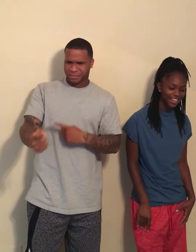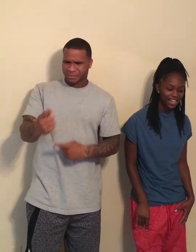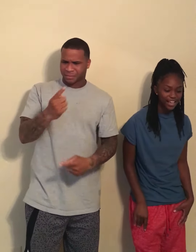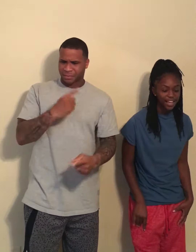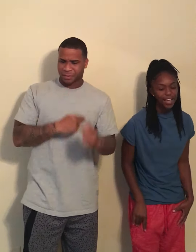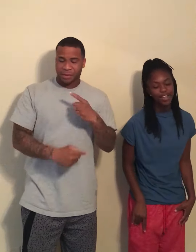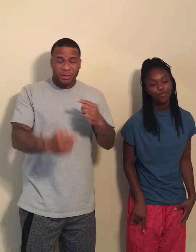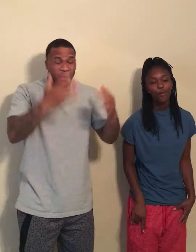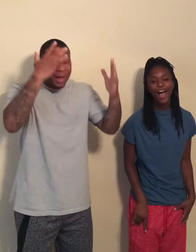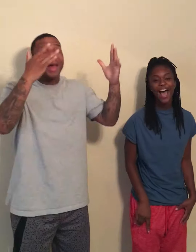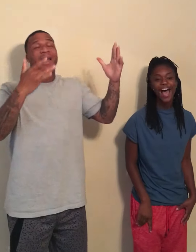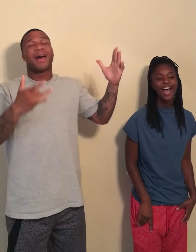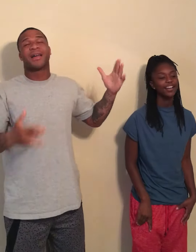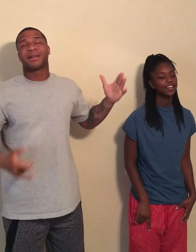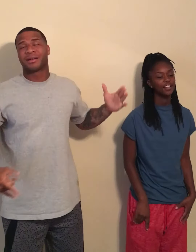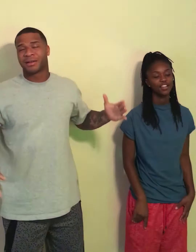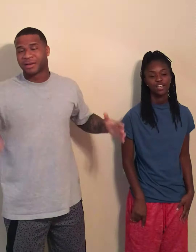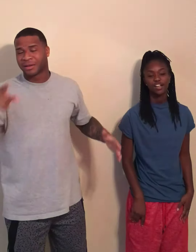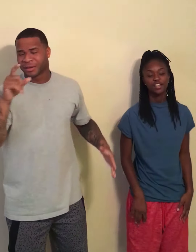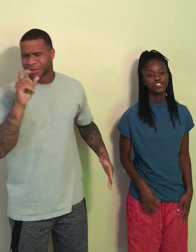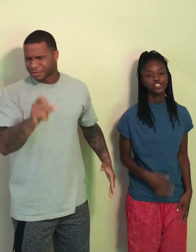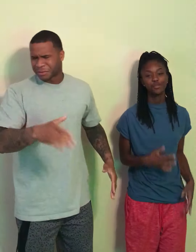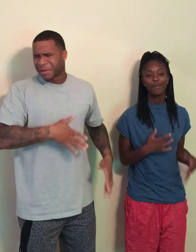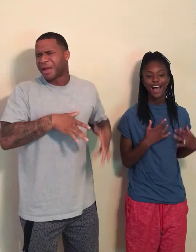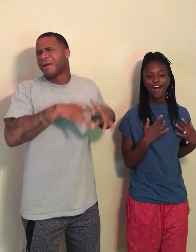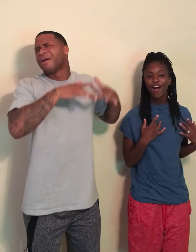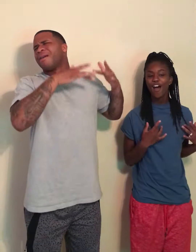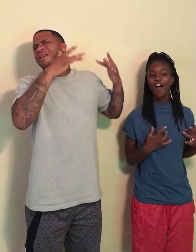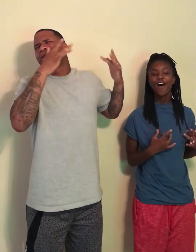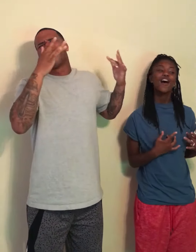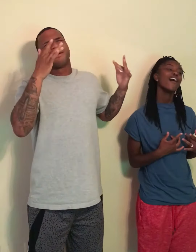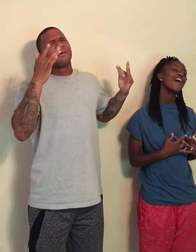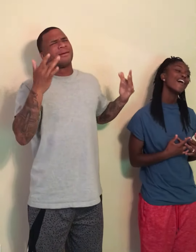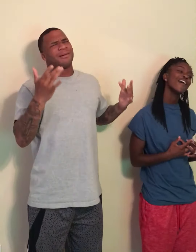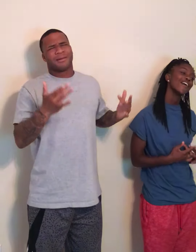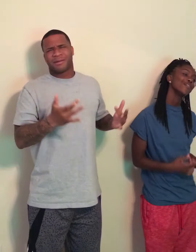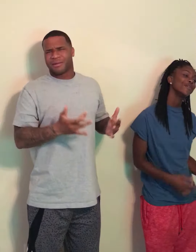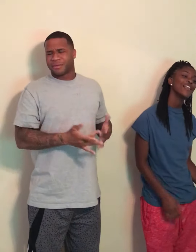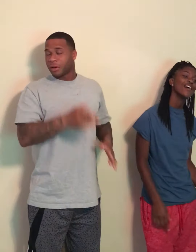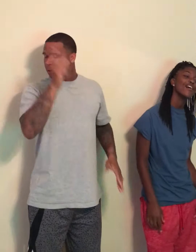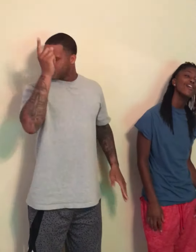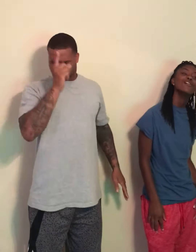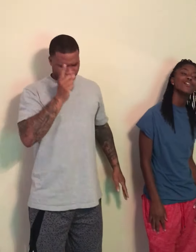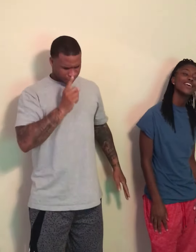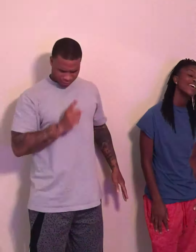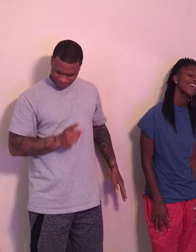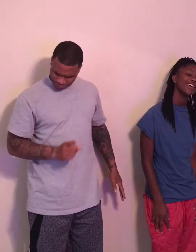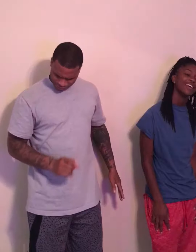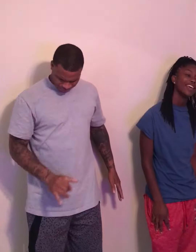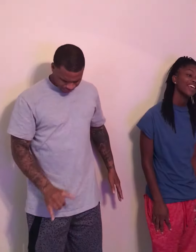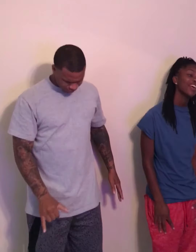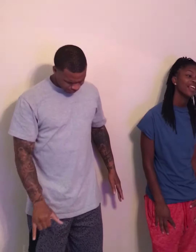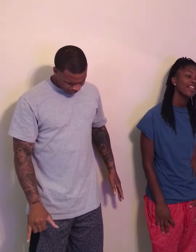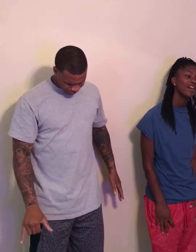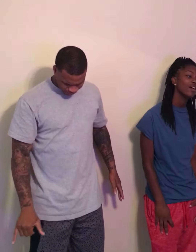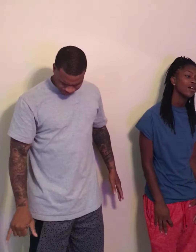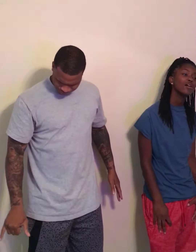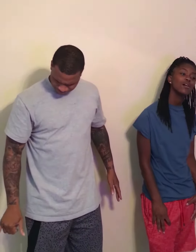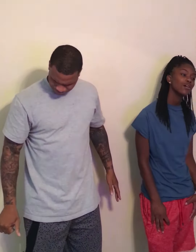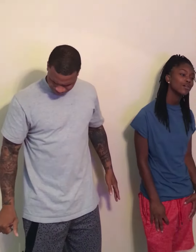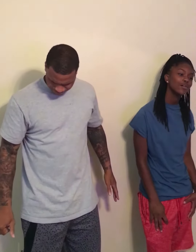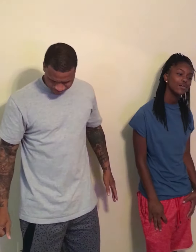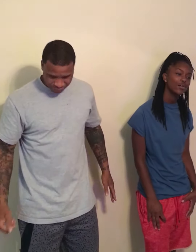And why should my heart be lonely and